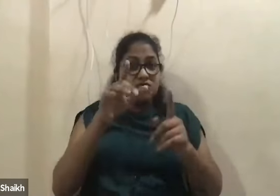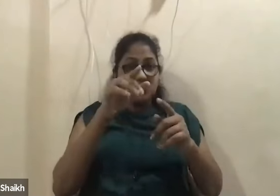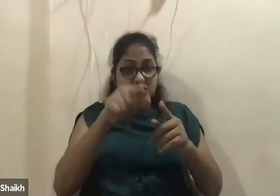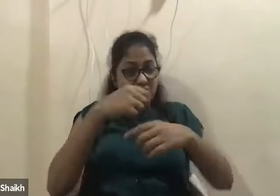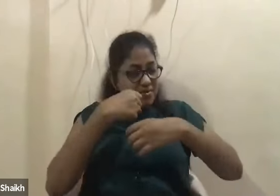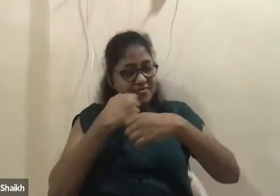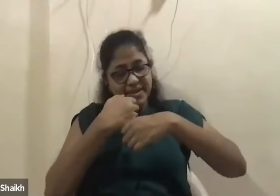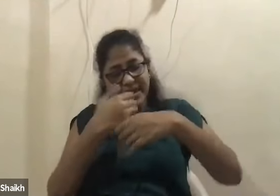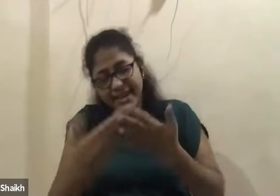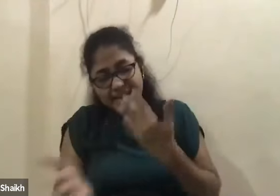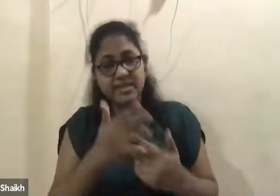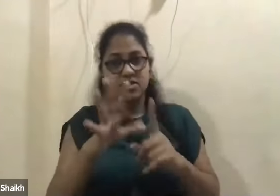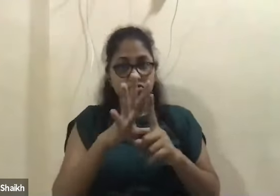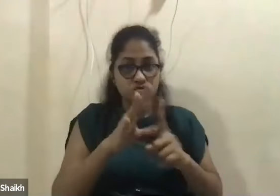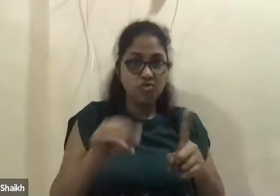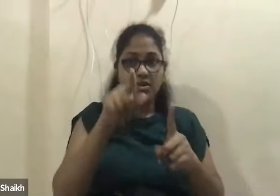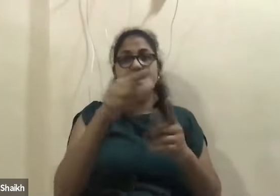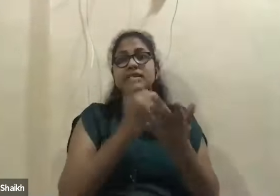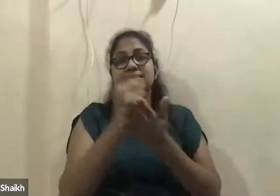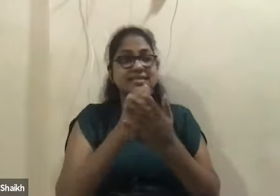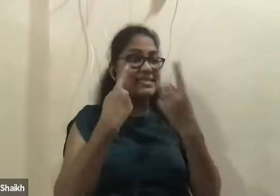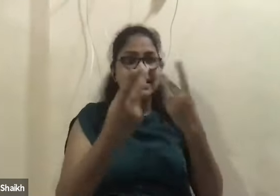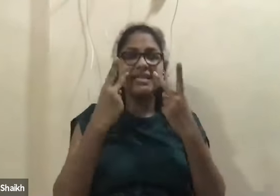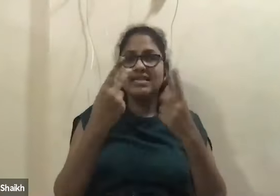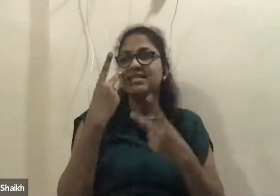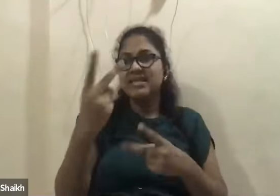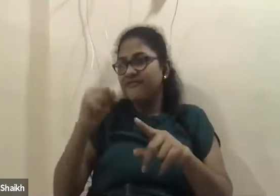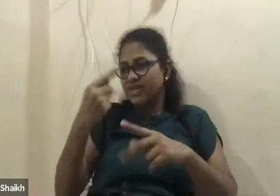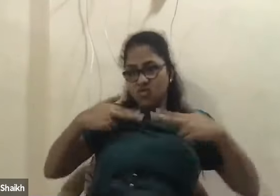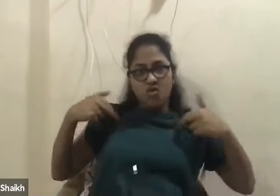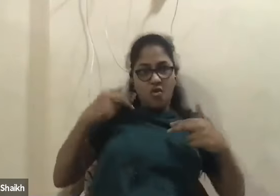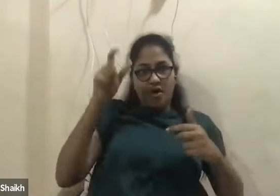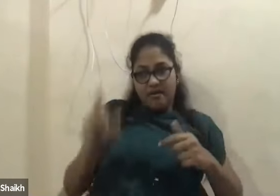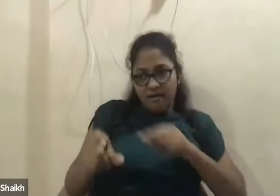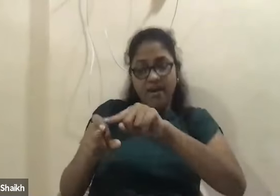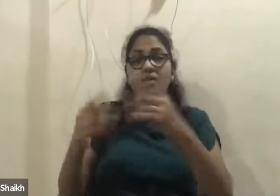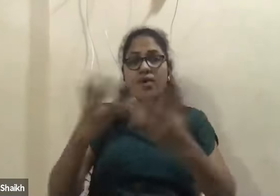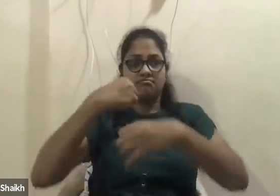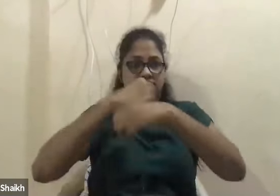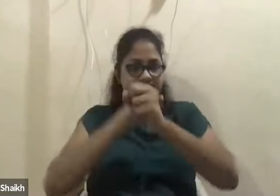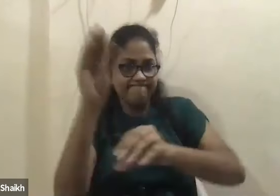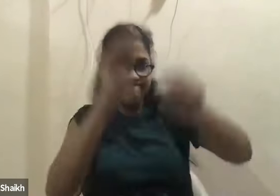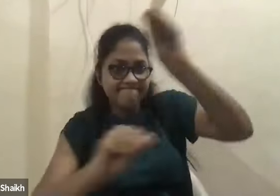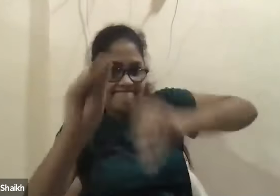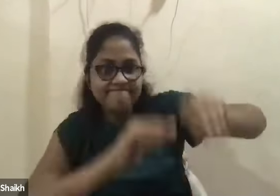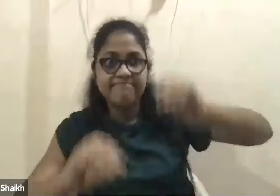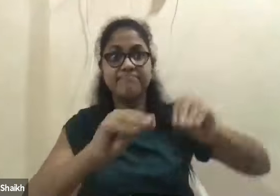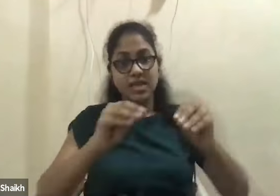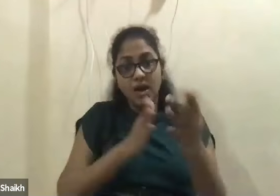be lawyer. Obviously, you have to see a lawyer to get it drafted. So he would put those clauses in a manner so that it's always for the